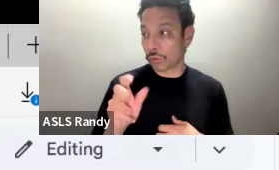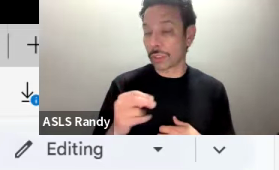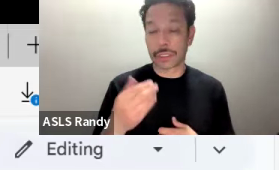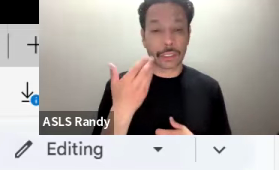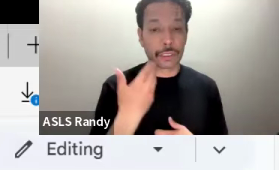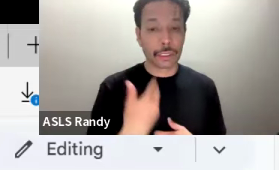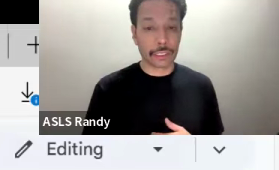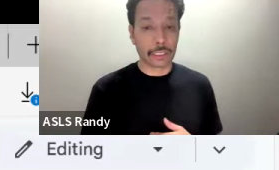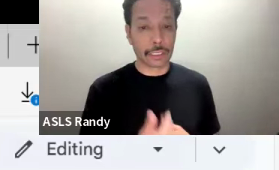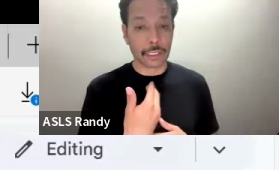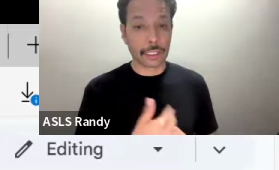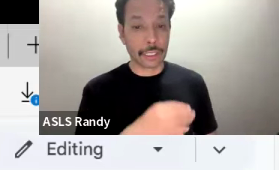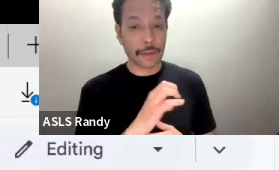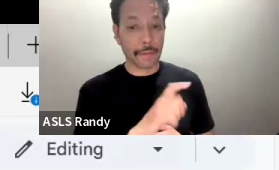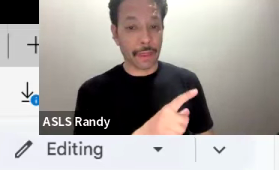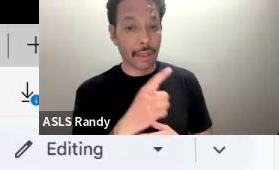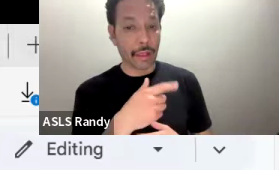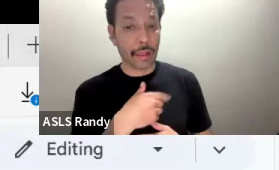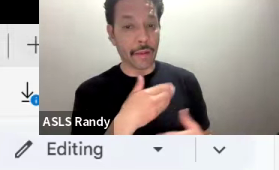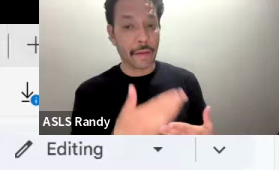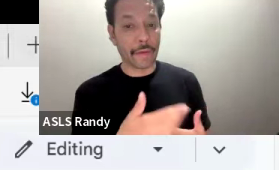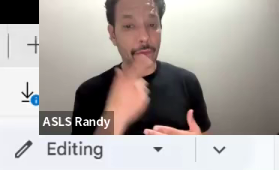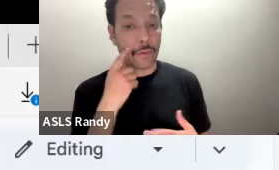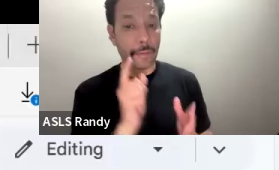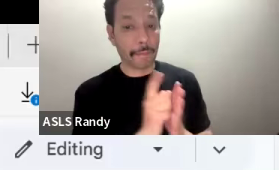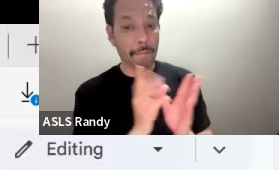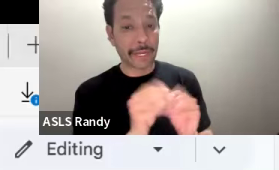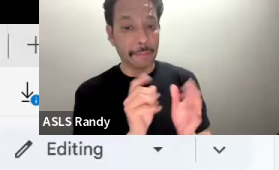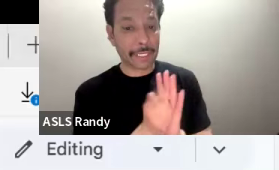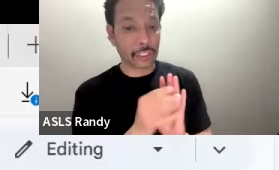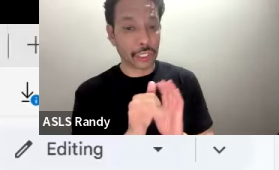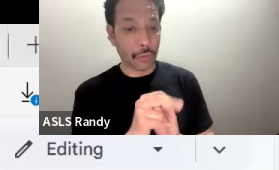for the meeting minutes of January to be approved.